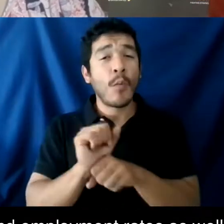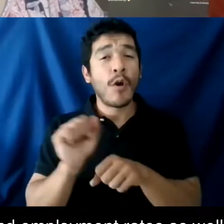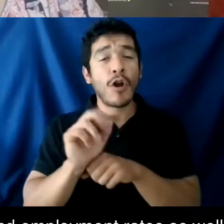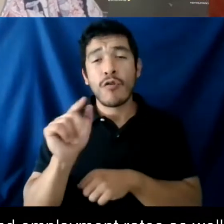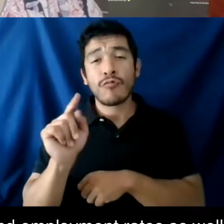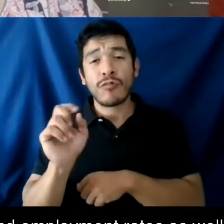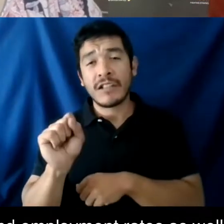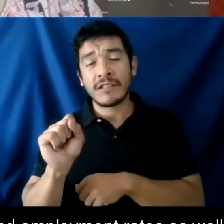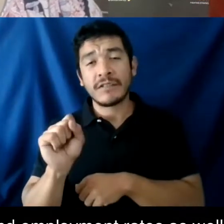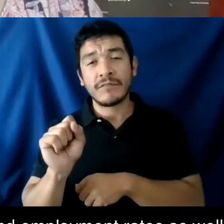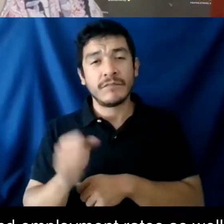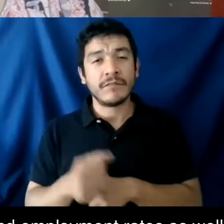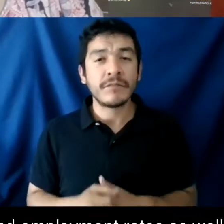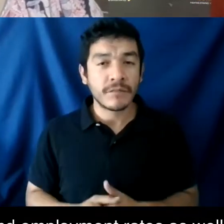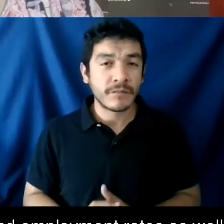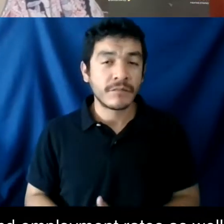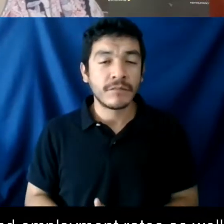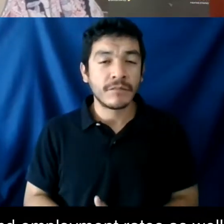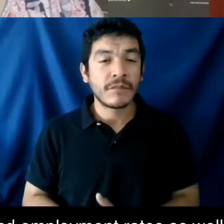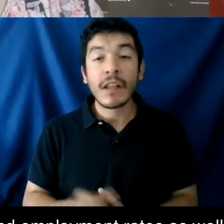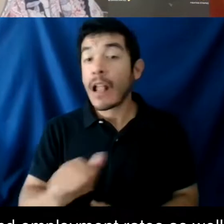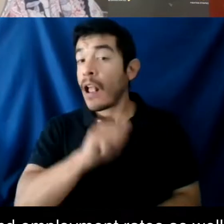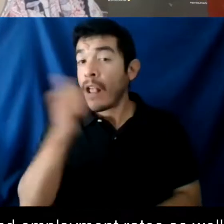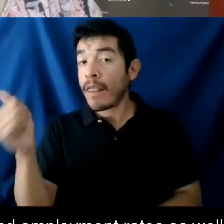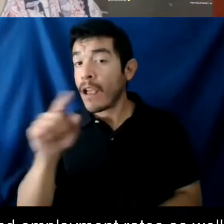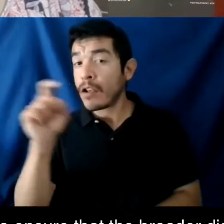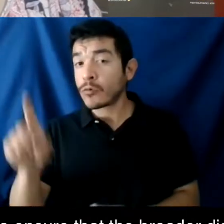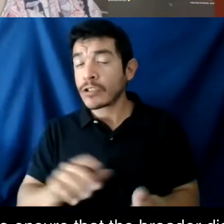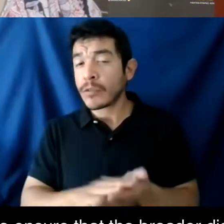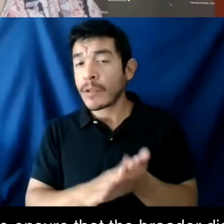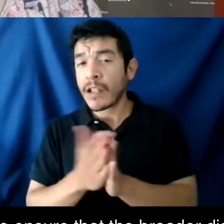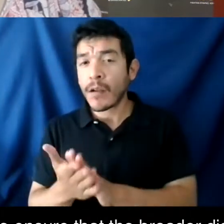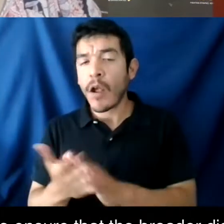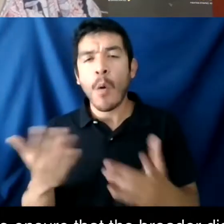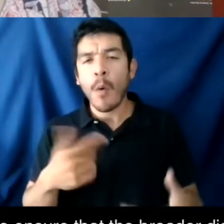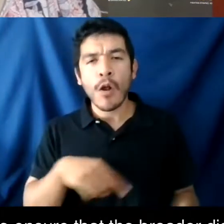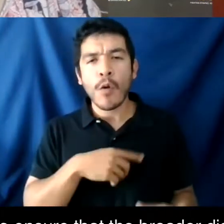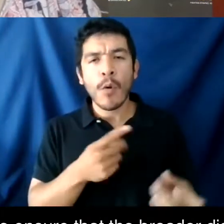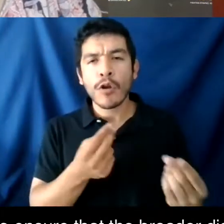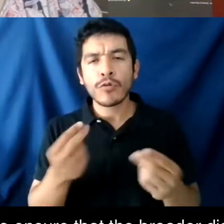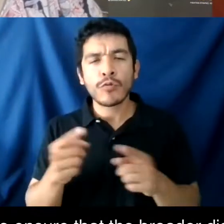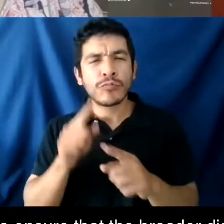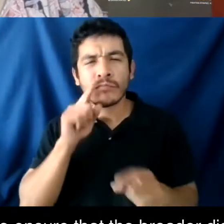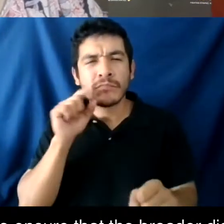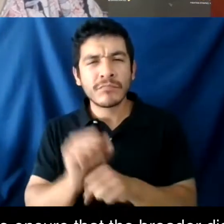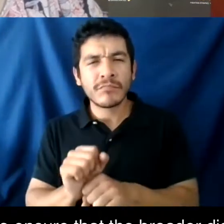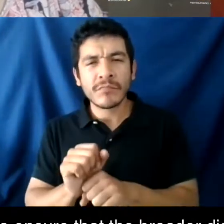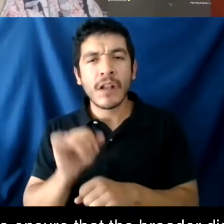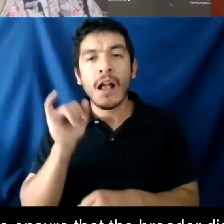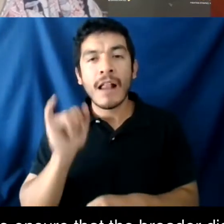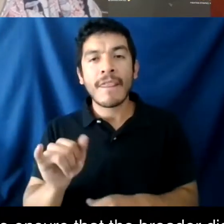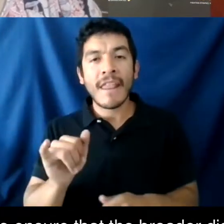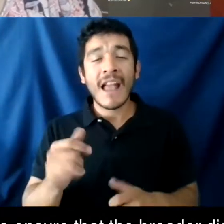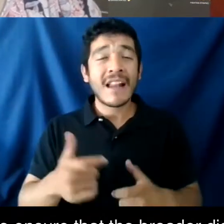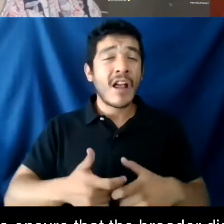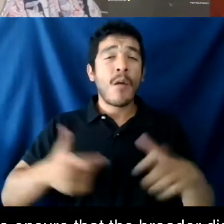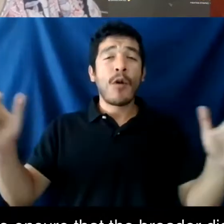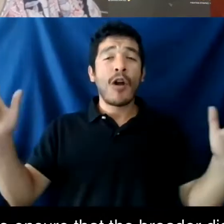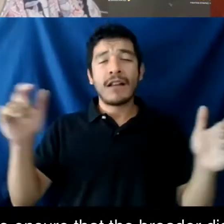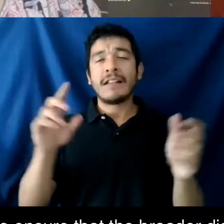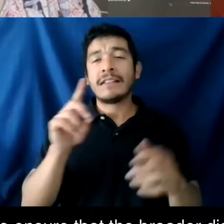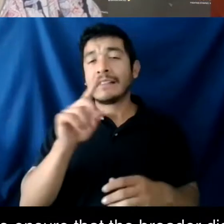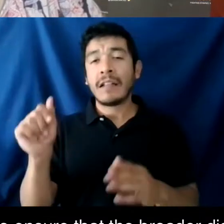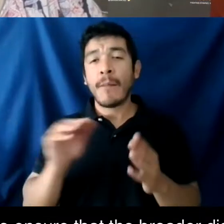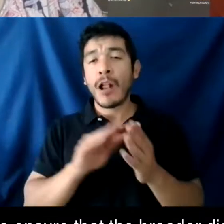the statistics. The other question becomes, what do we do to ensure that the broader disability community